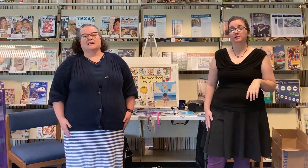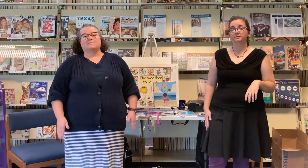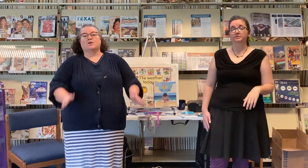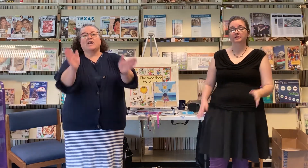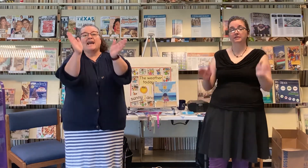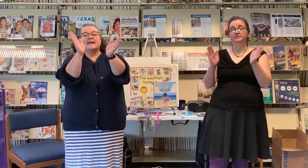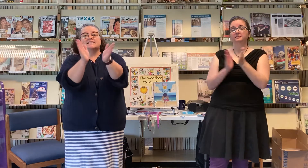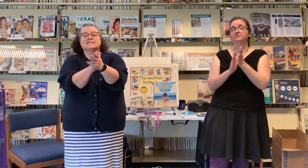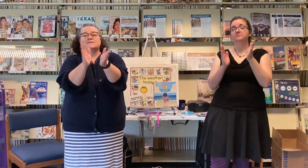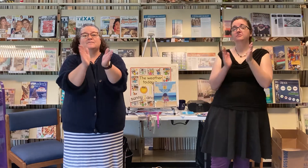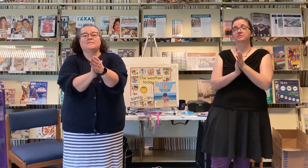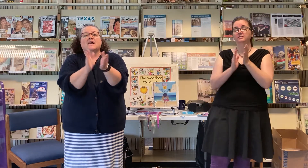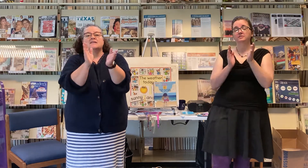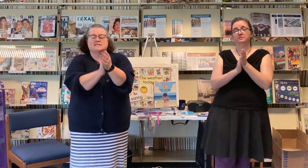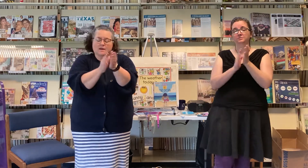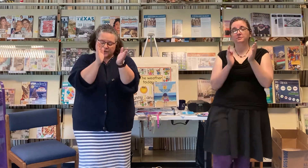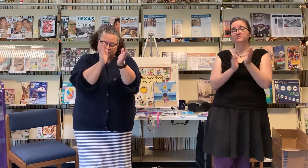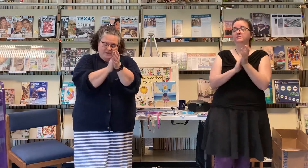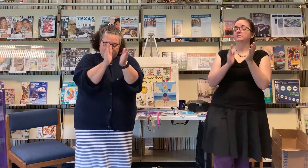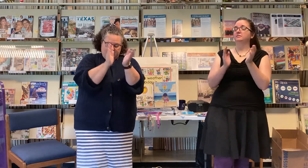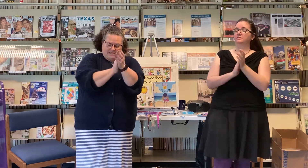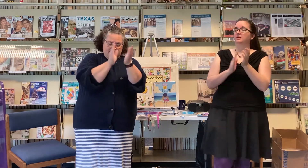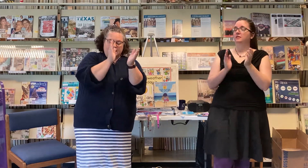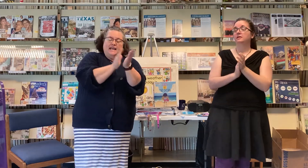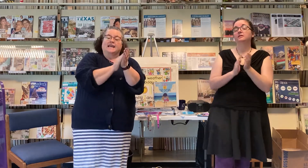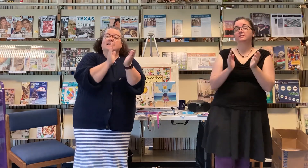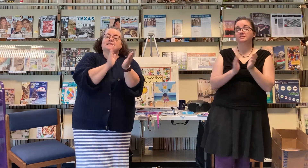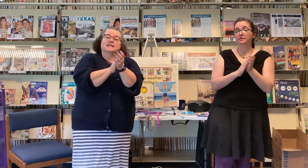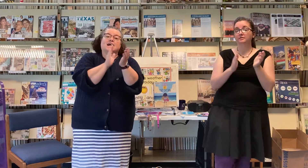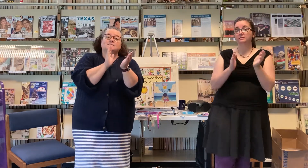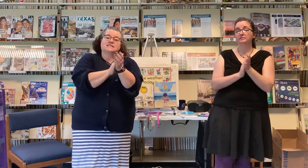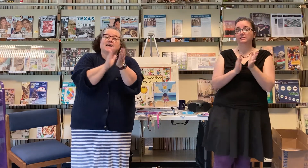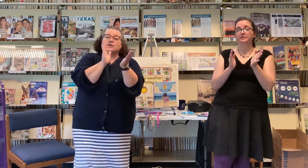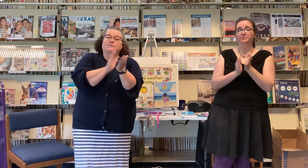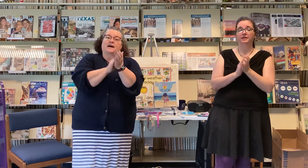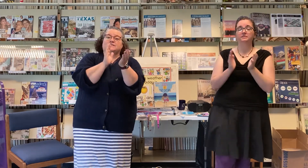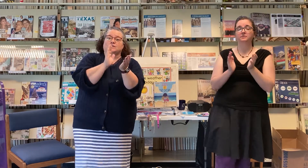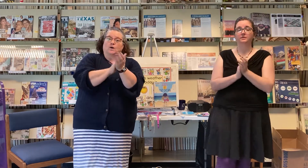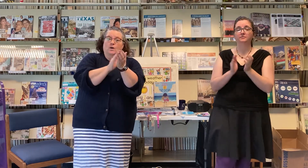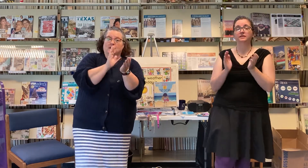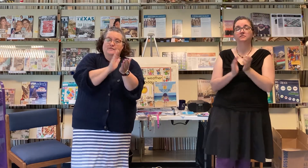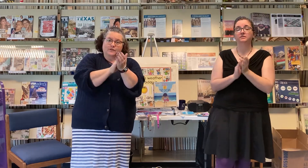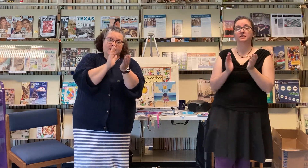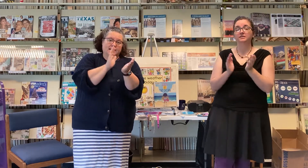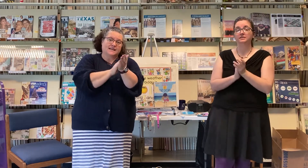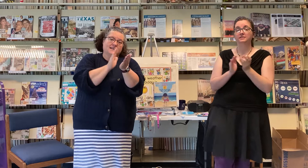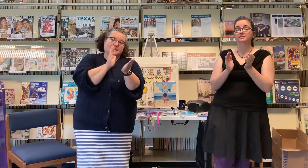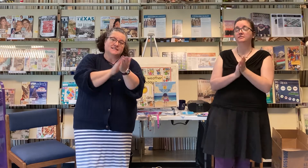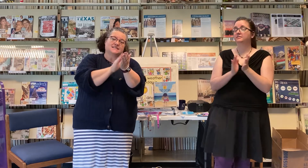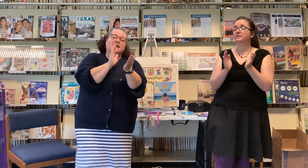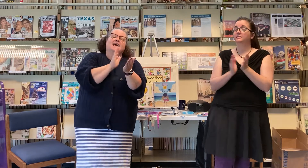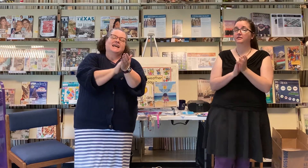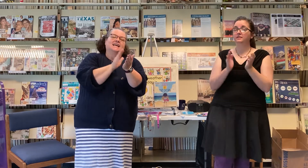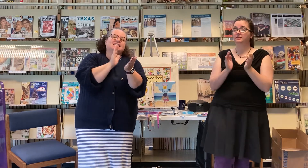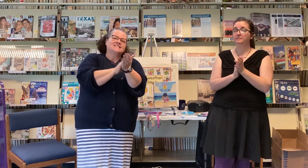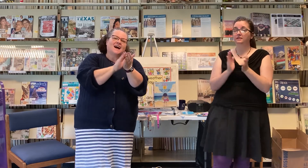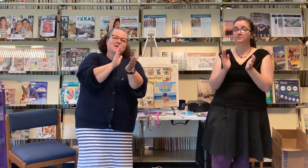Clap your hands. Stomp your feet. It is time to say goodbye to all my friends. It is time to